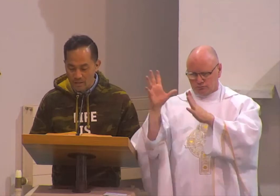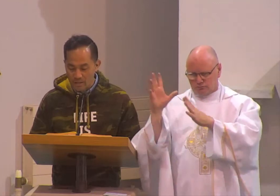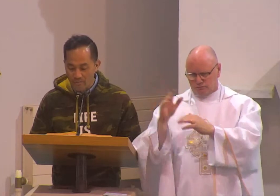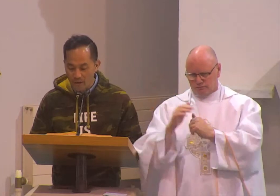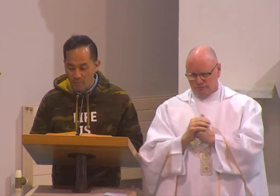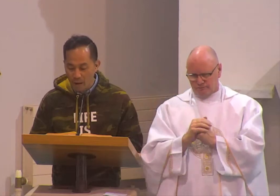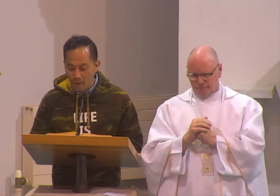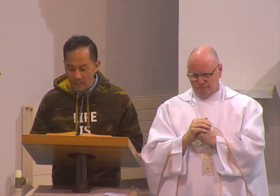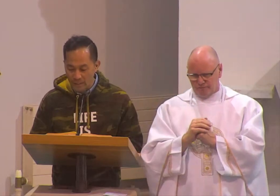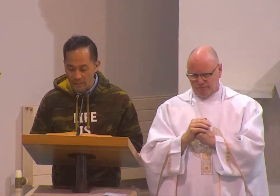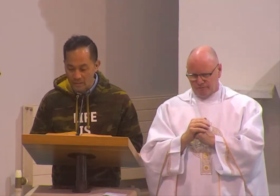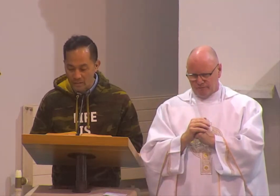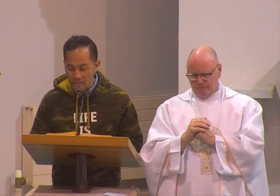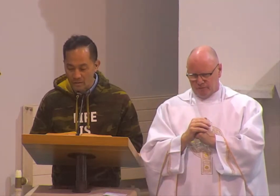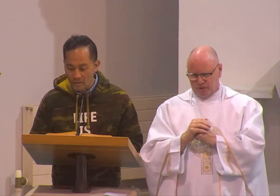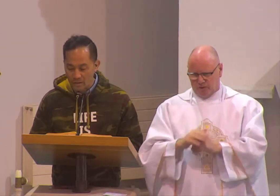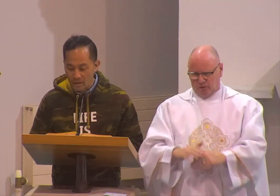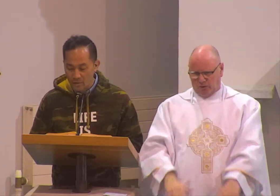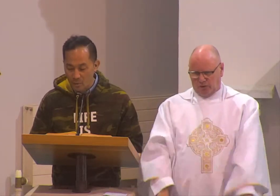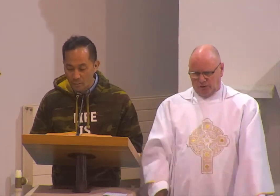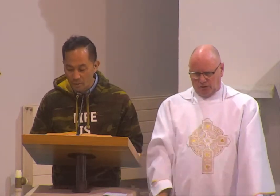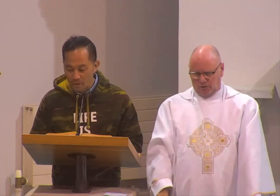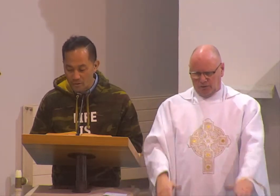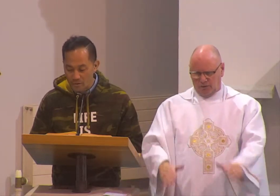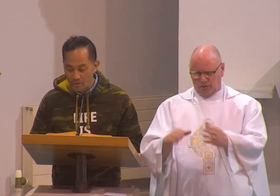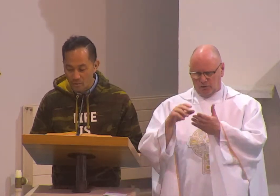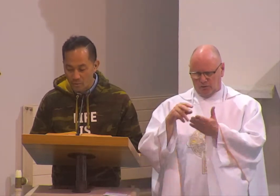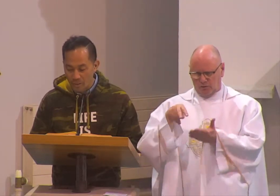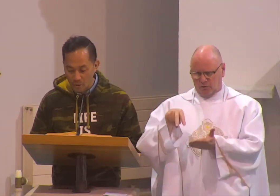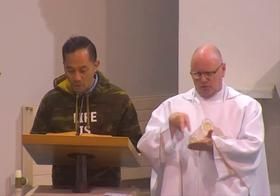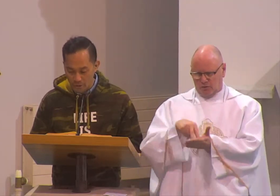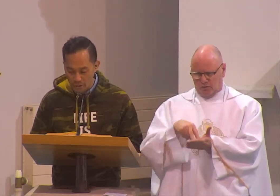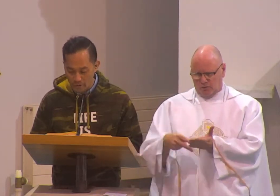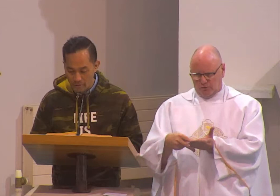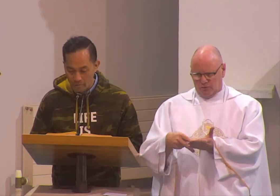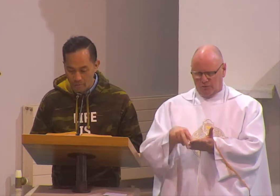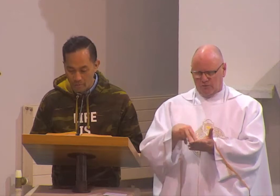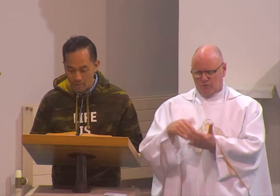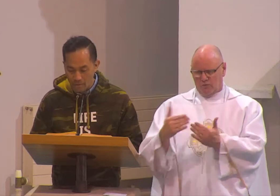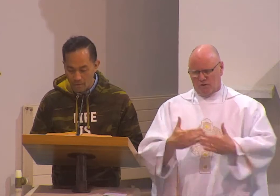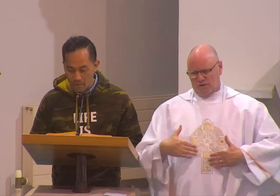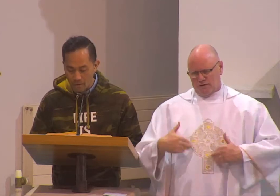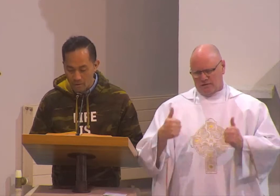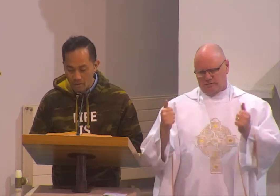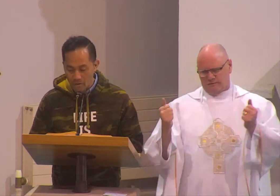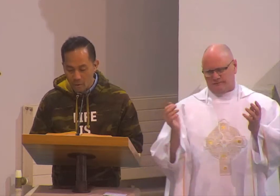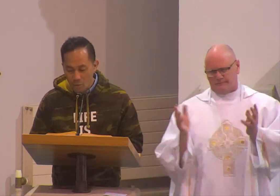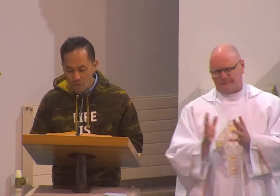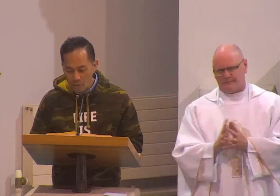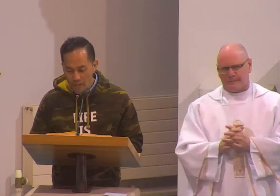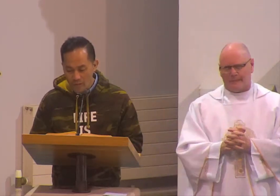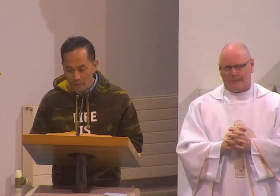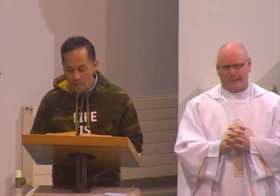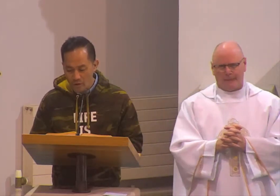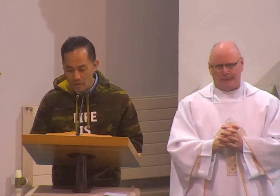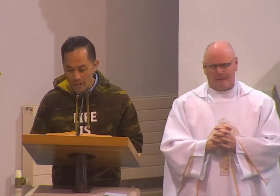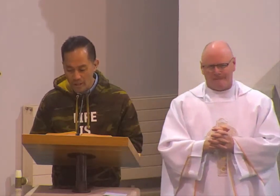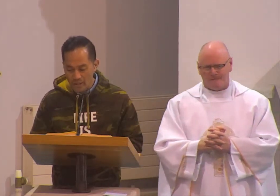several paralytics and cripples were cured. There was great rejoicing in that